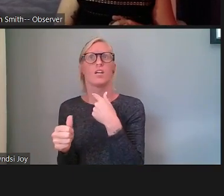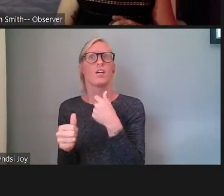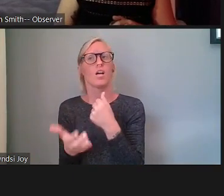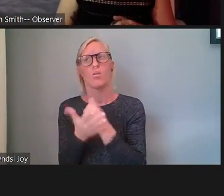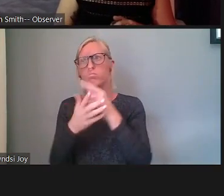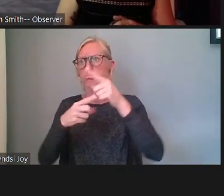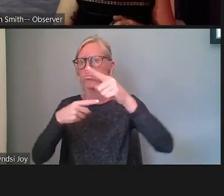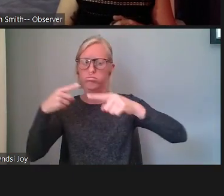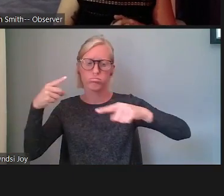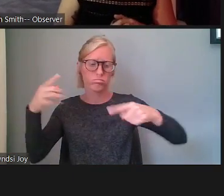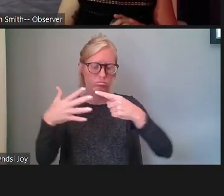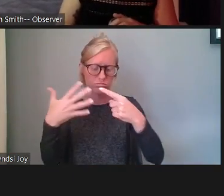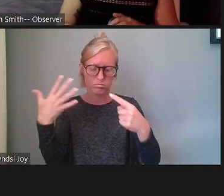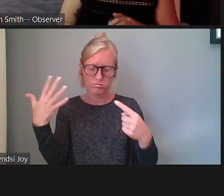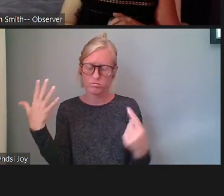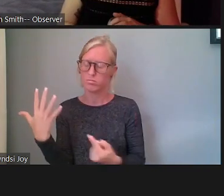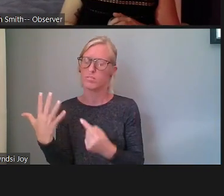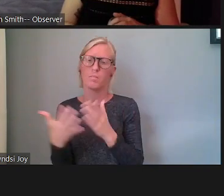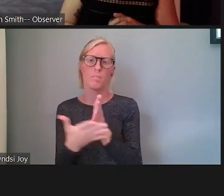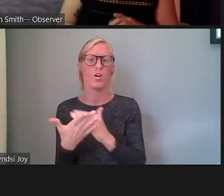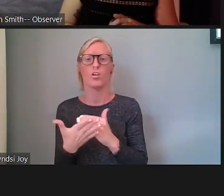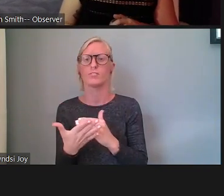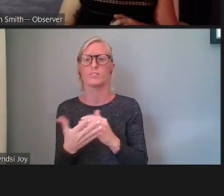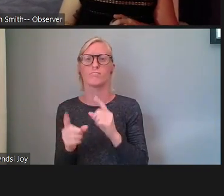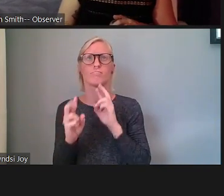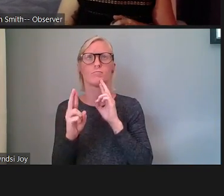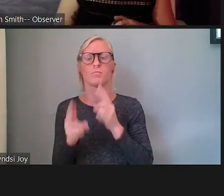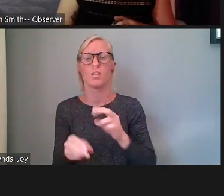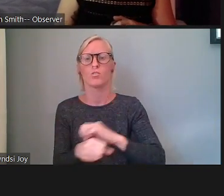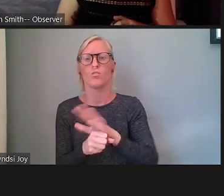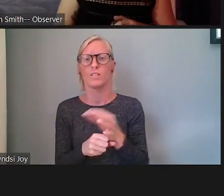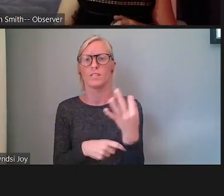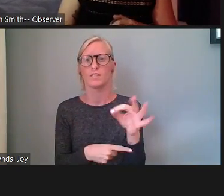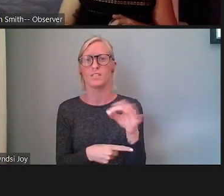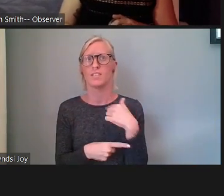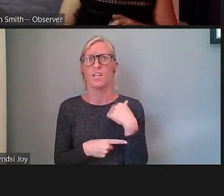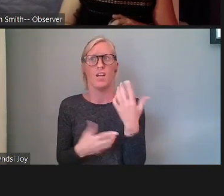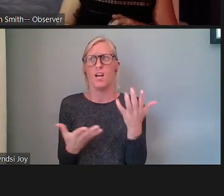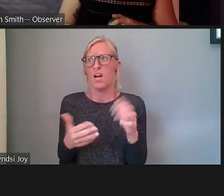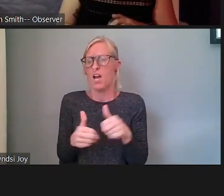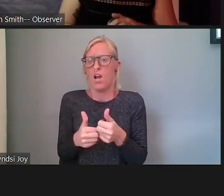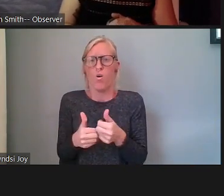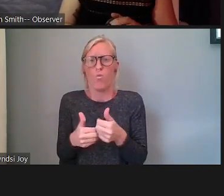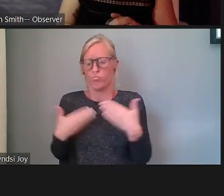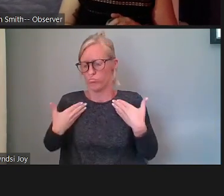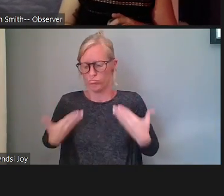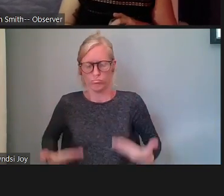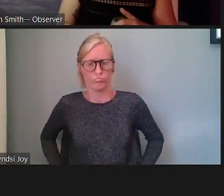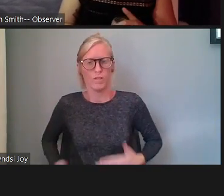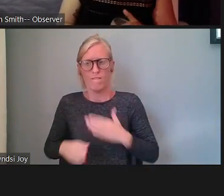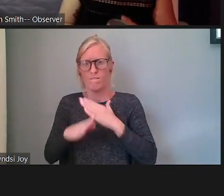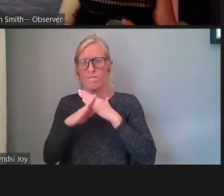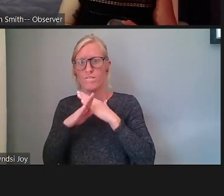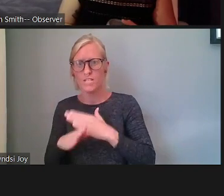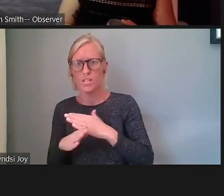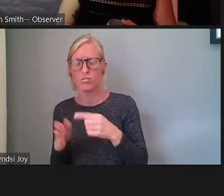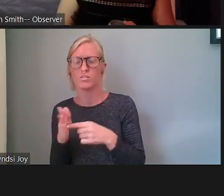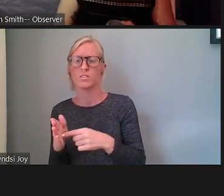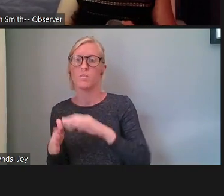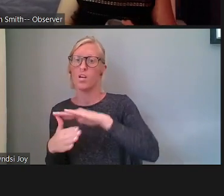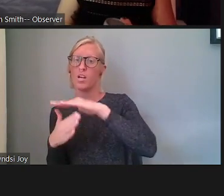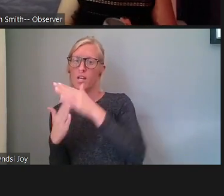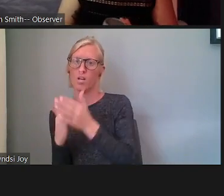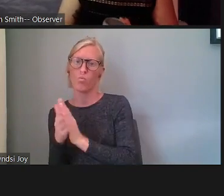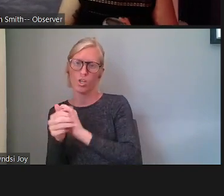the response to COVID-19, whether that's information about how you protect yourself physically, so for example, the hand washing and so